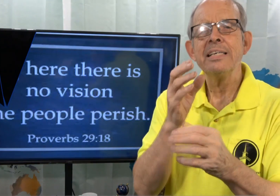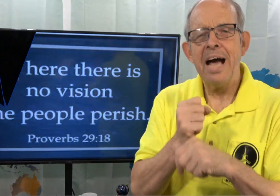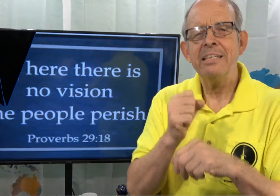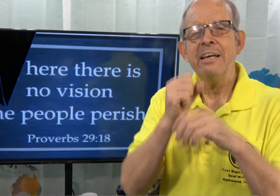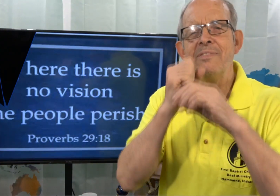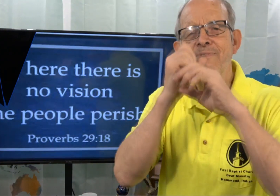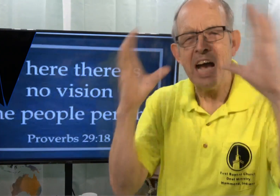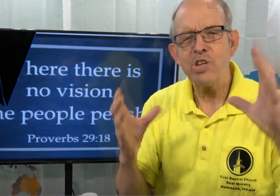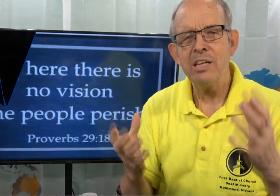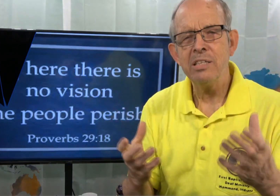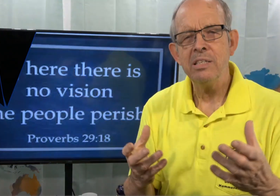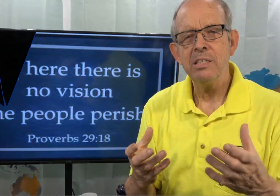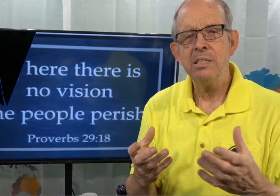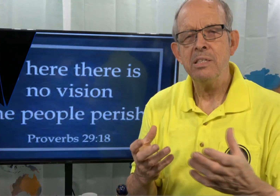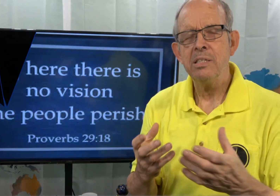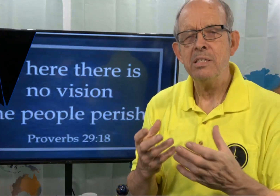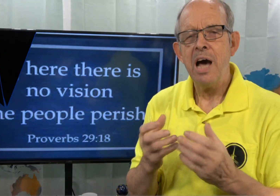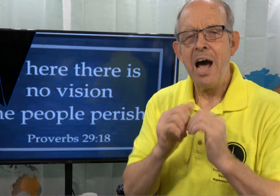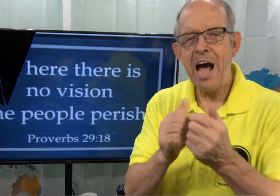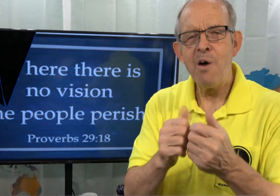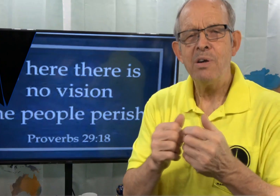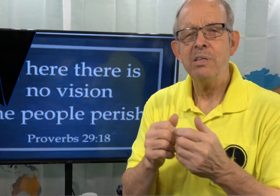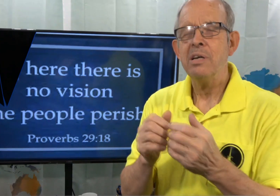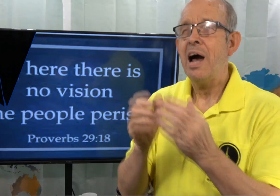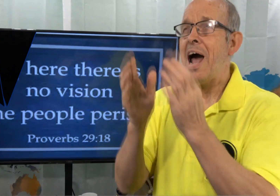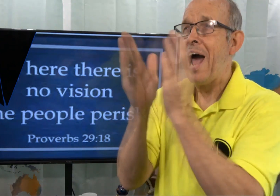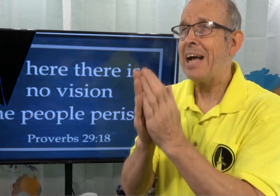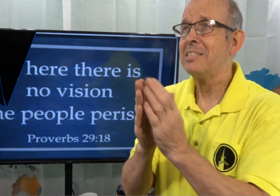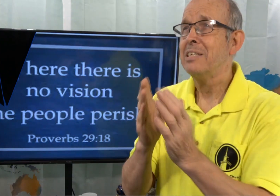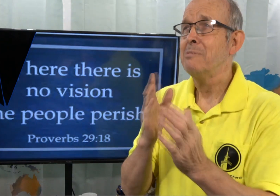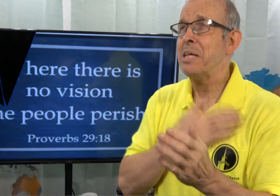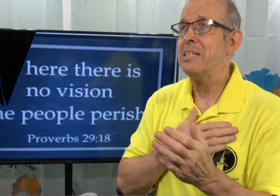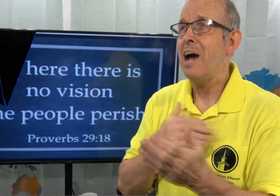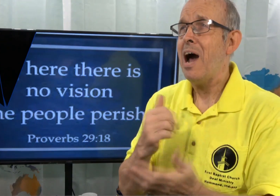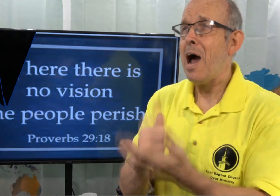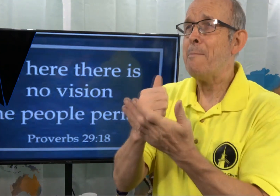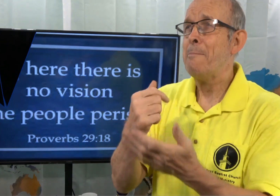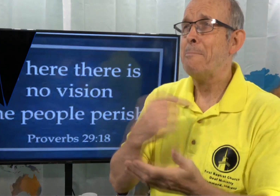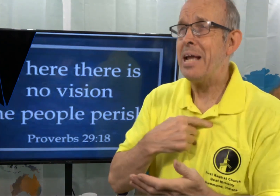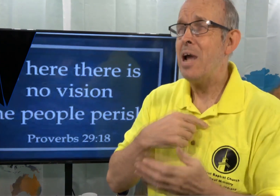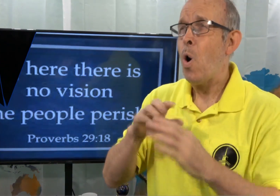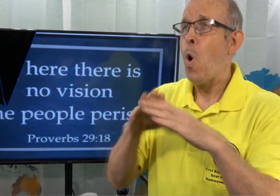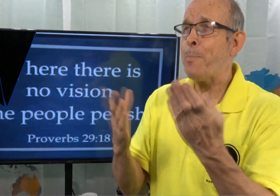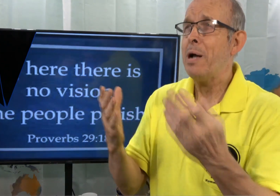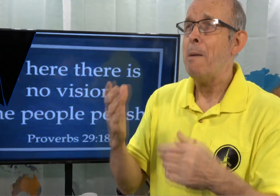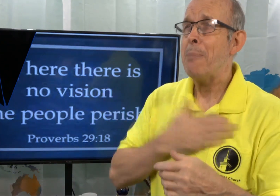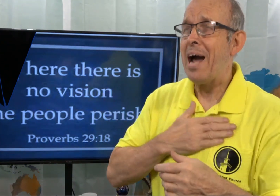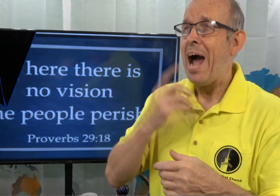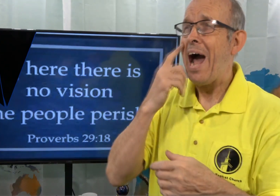Get vision. How? Ask, be of me. Open my